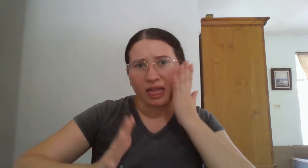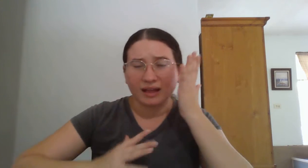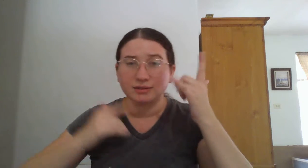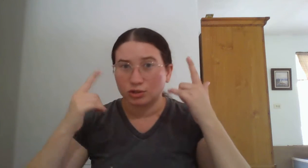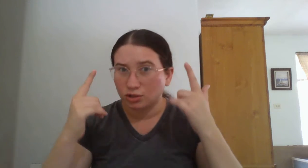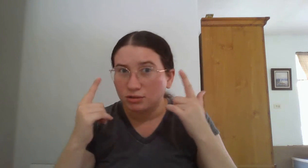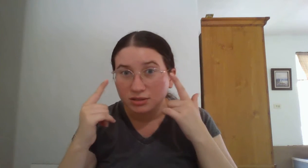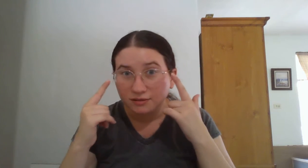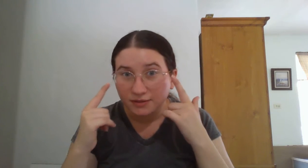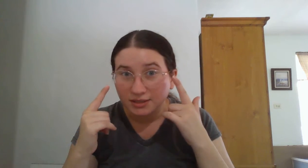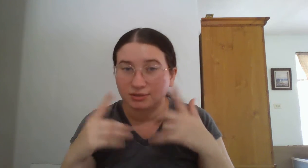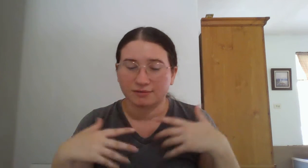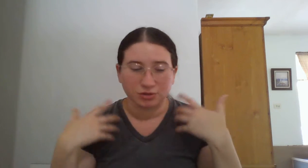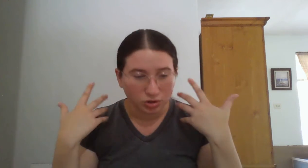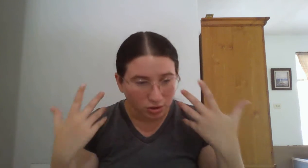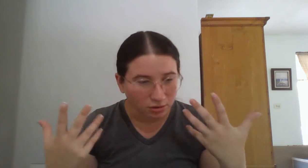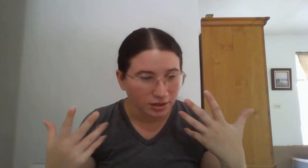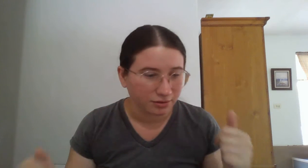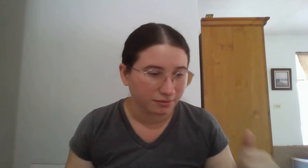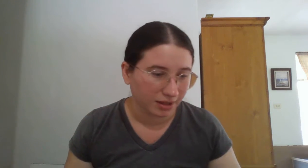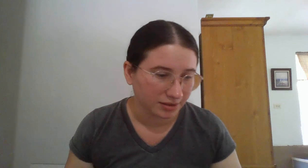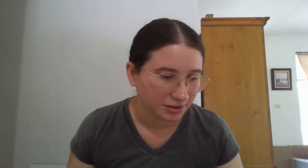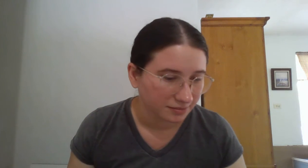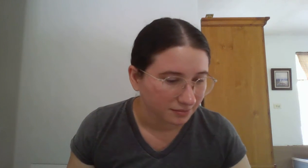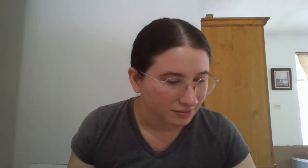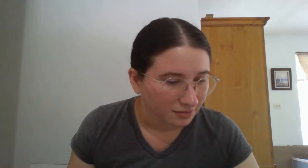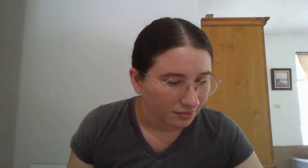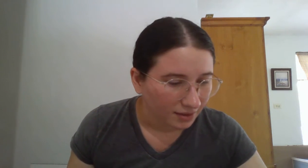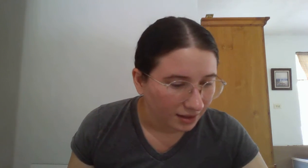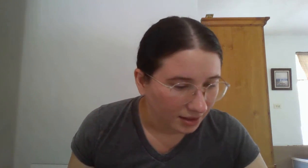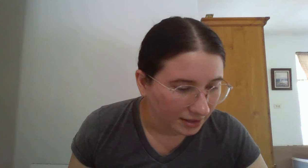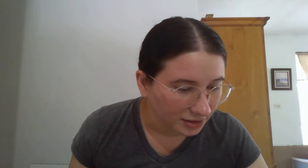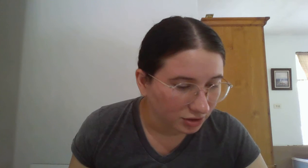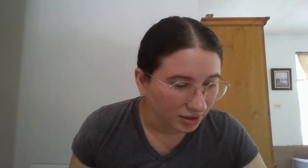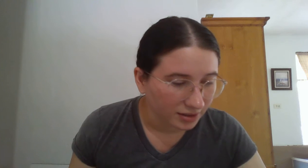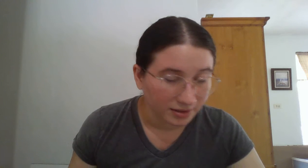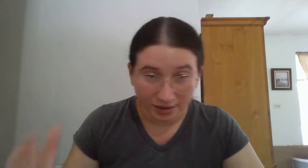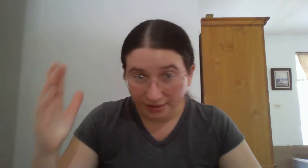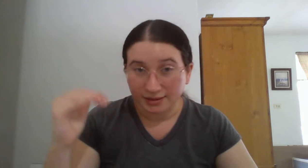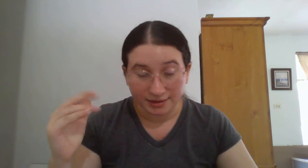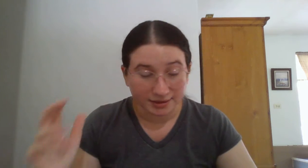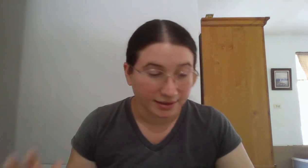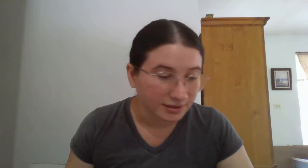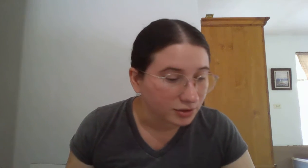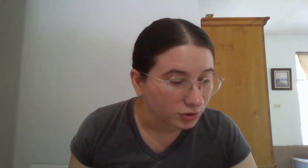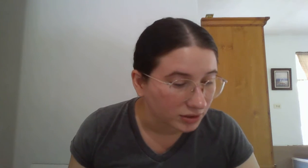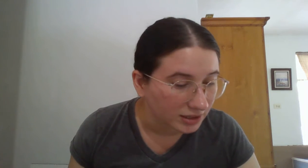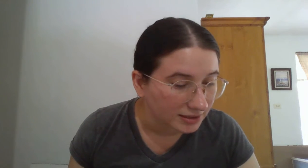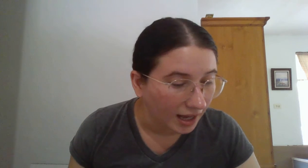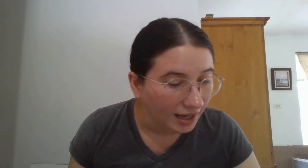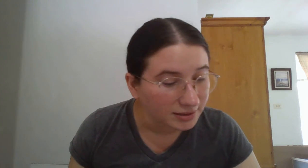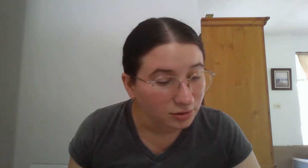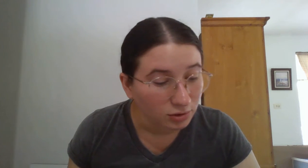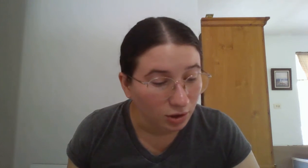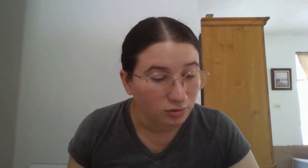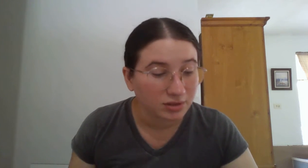and you show it in the face. You have to show that you're embarrassed. And then you say the next sentence, sentence 3 is I don't know,